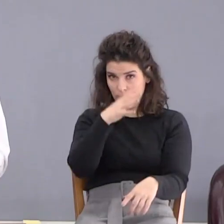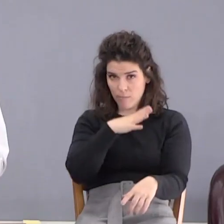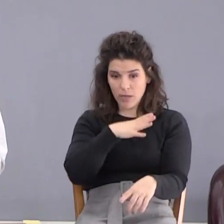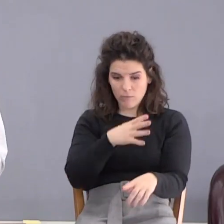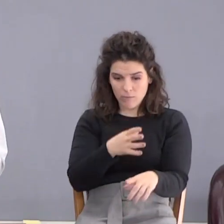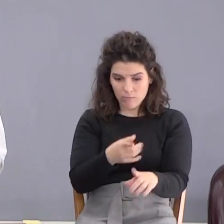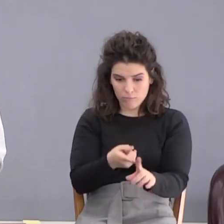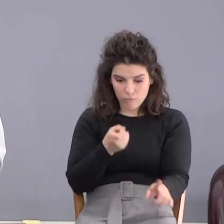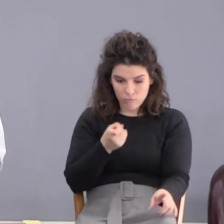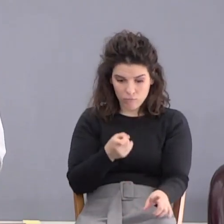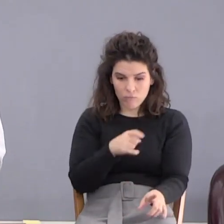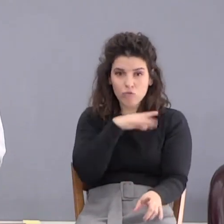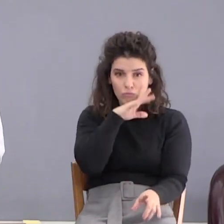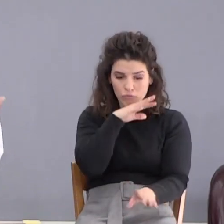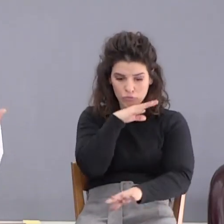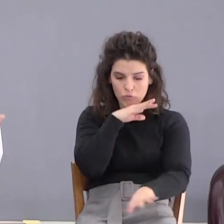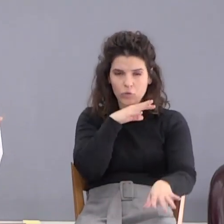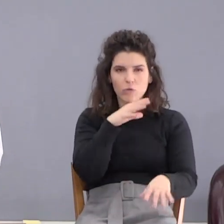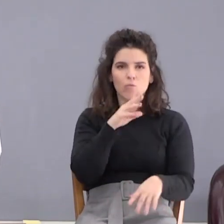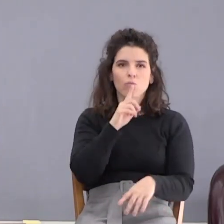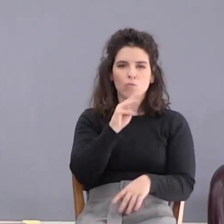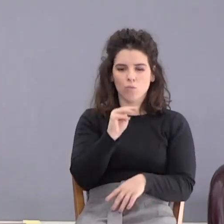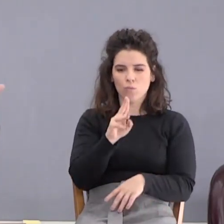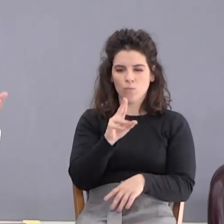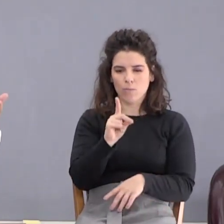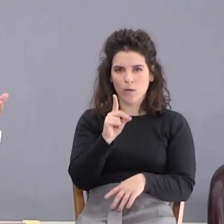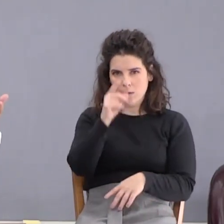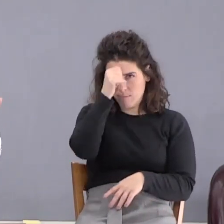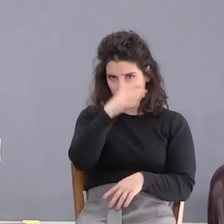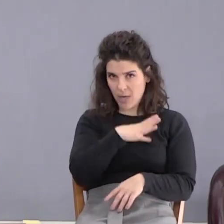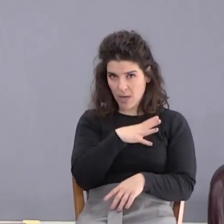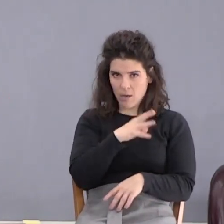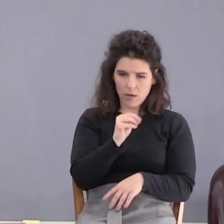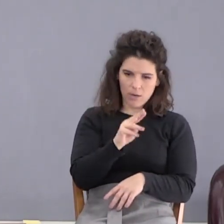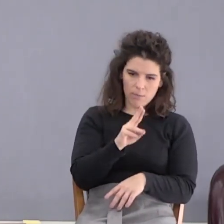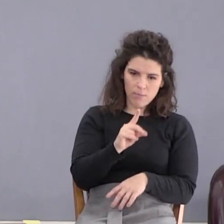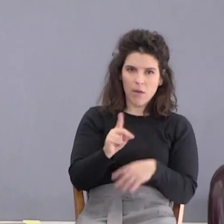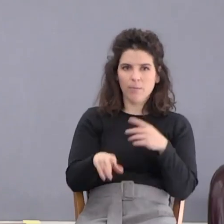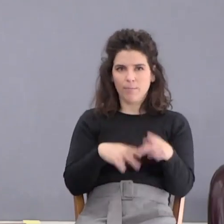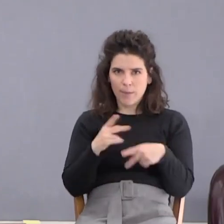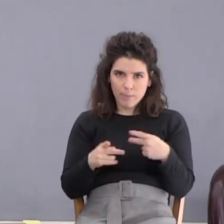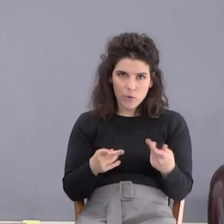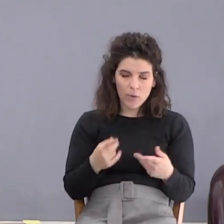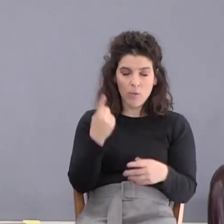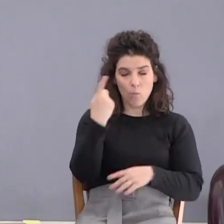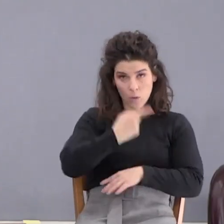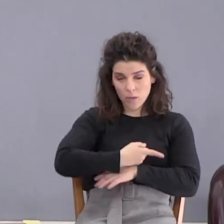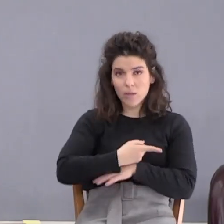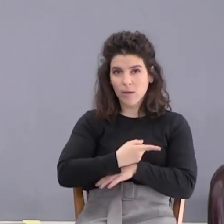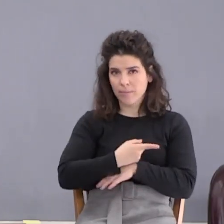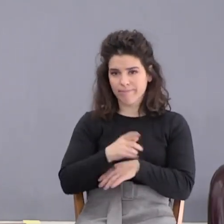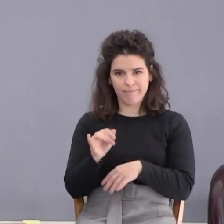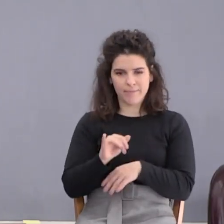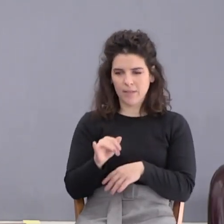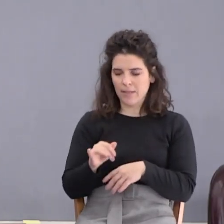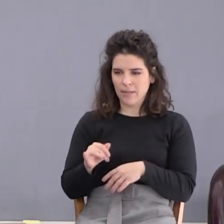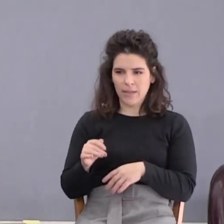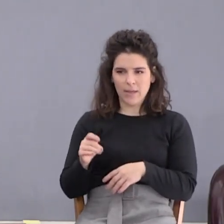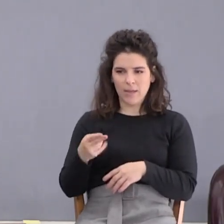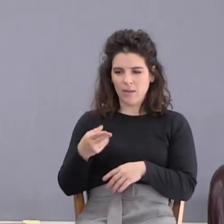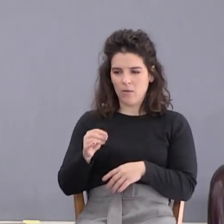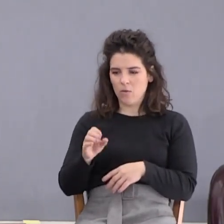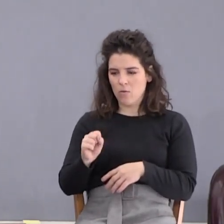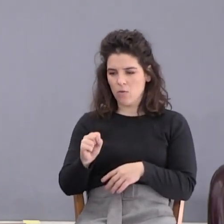ground. We're really mud men, mud people. And one day, it's like taking the